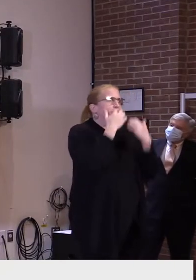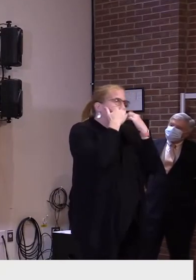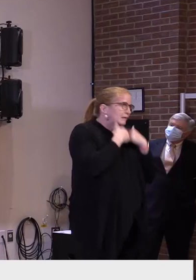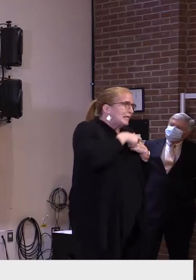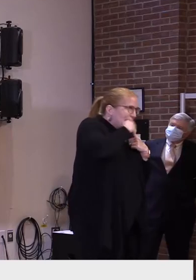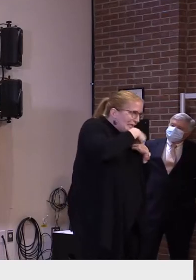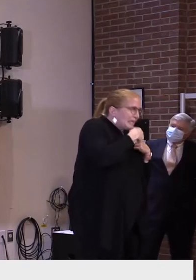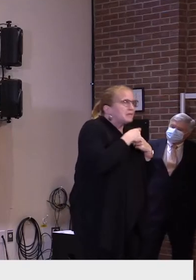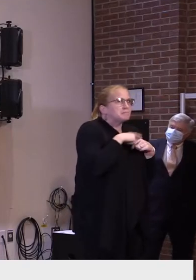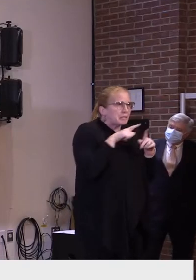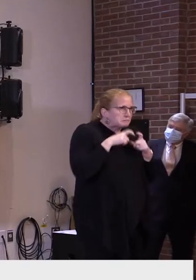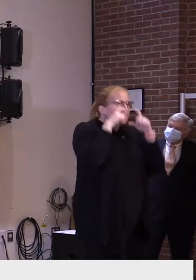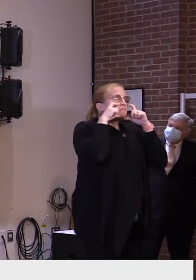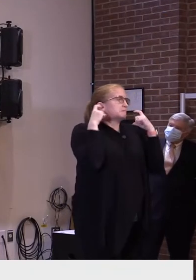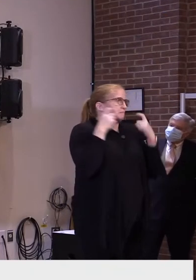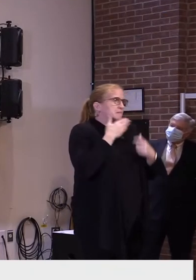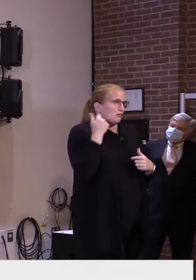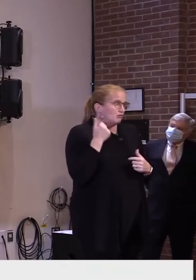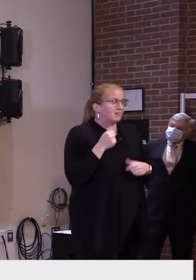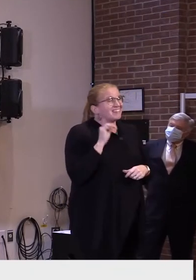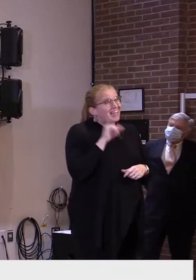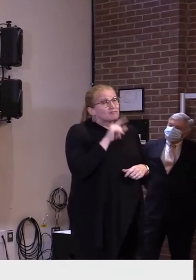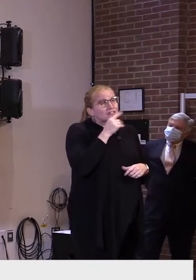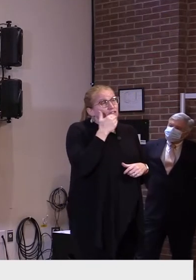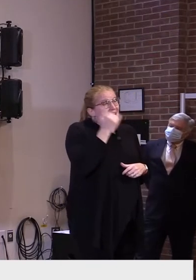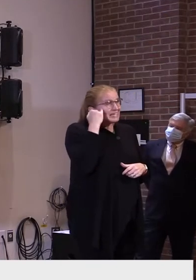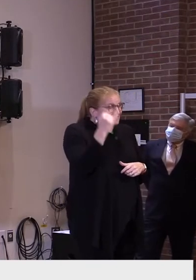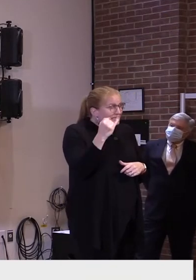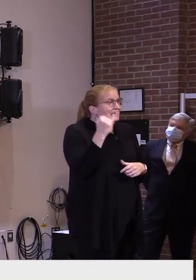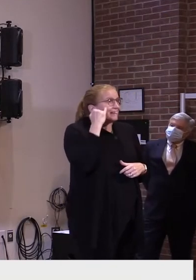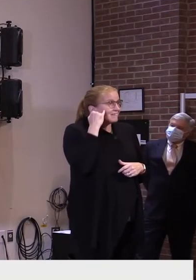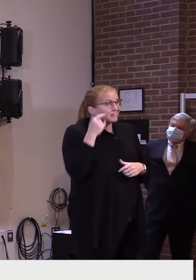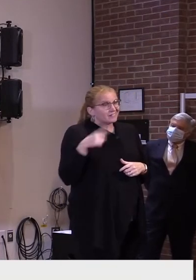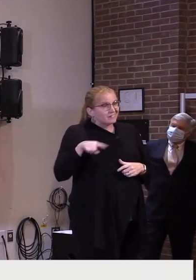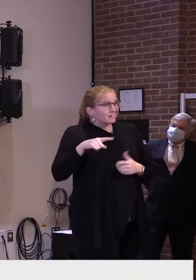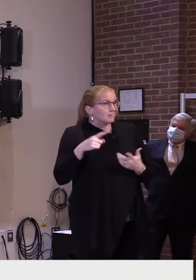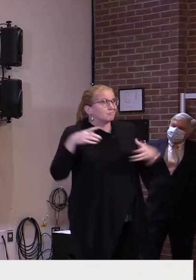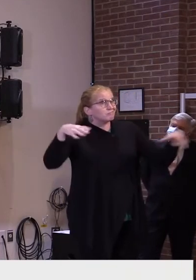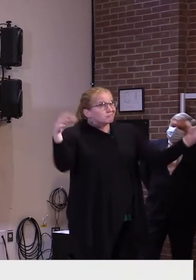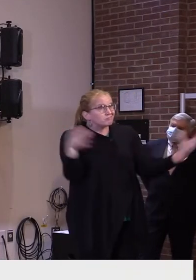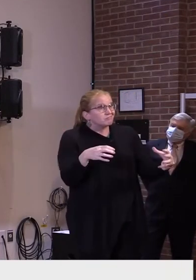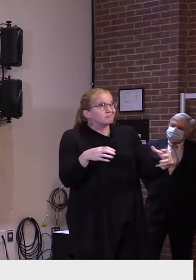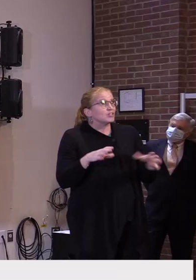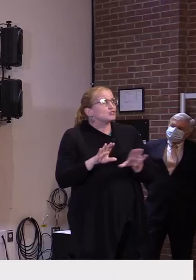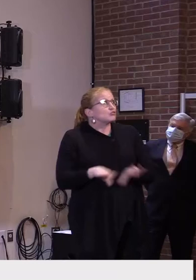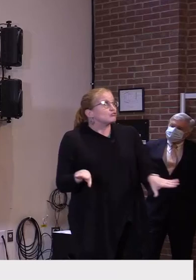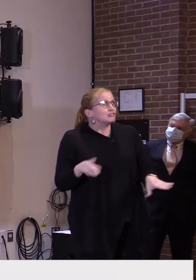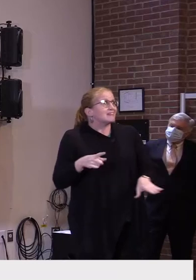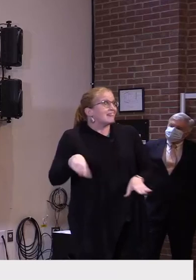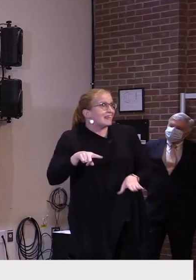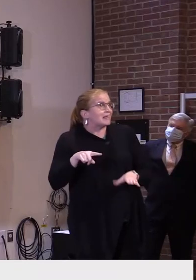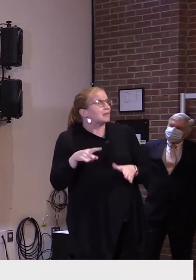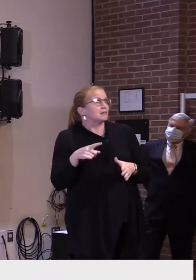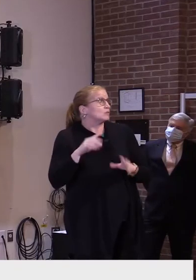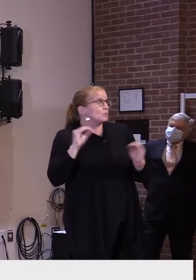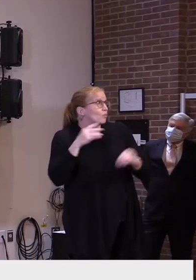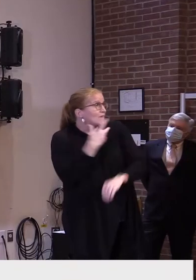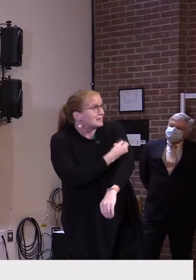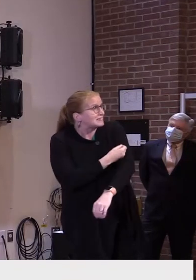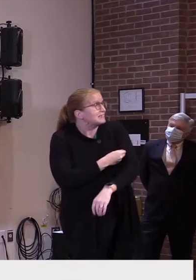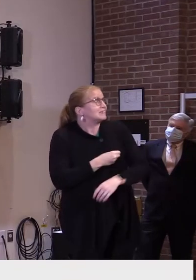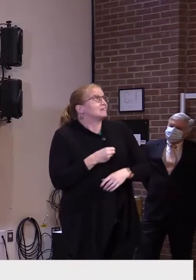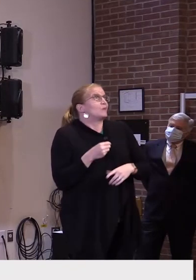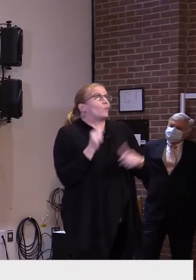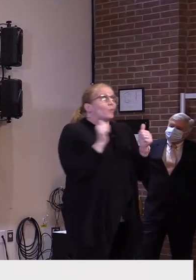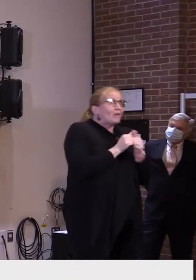practice in a multi-household event when children who are not fully vaccinated may be together with grandparents.